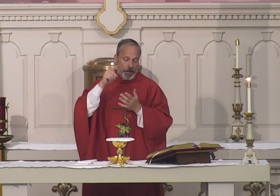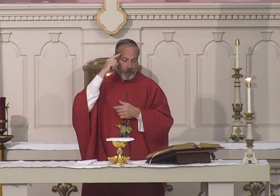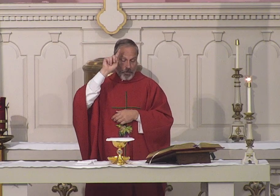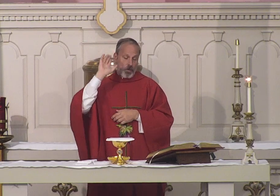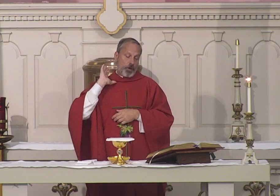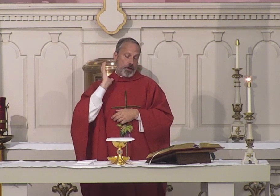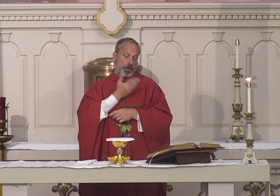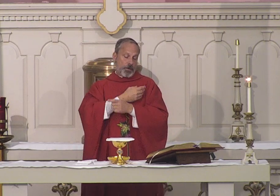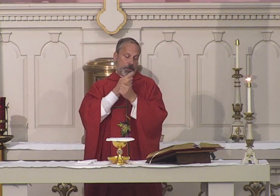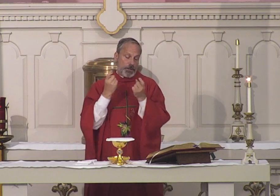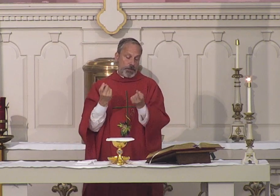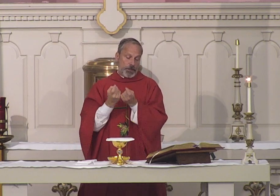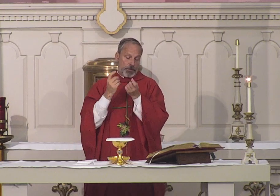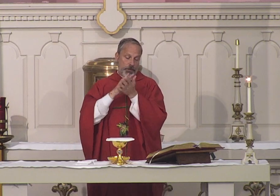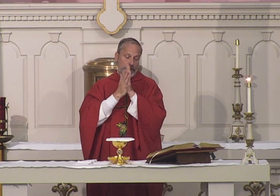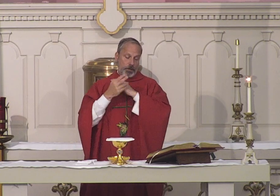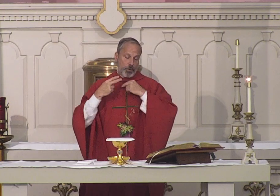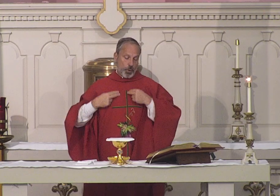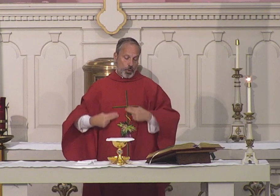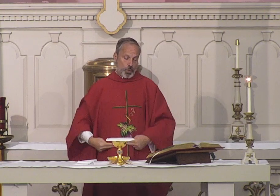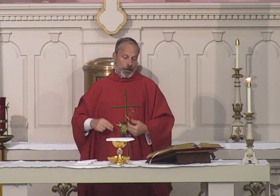and born of the Virgin.